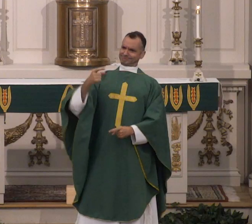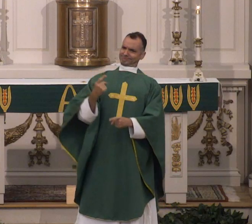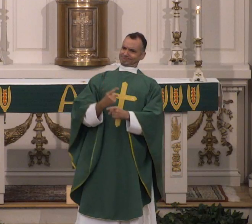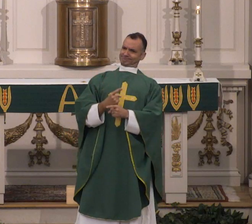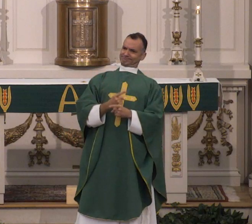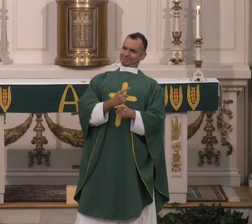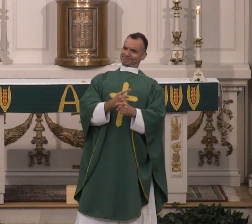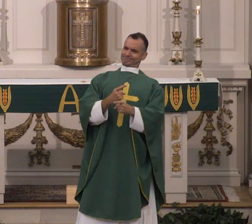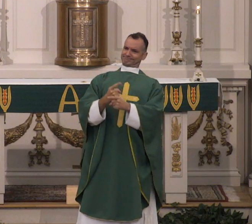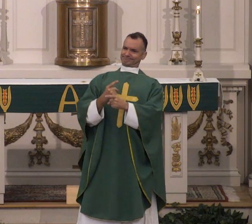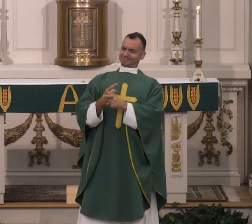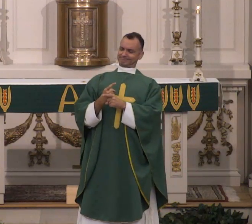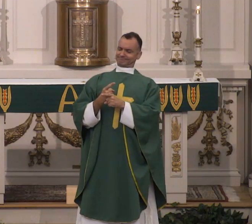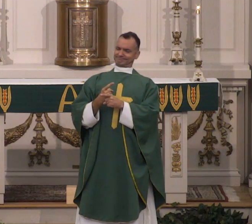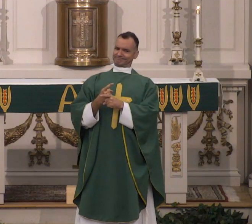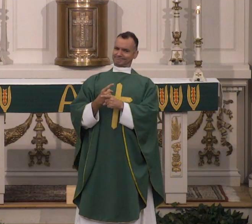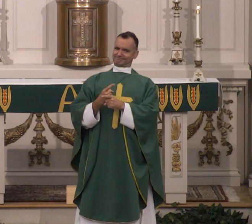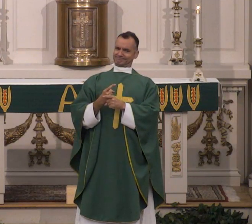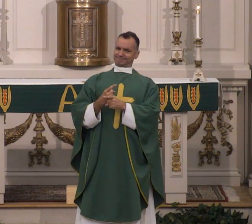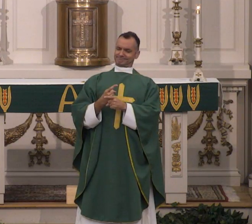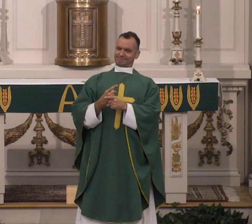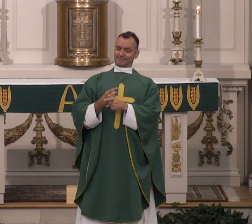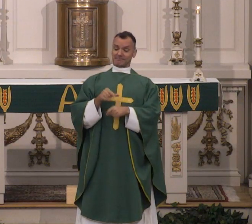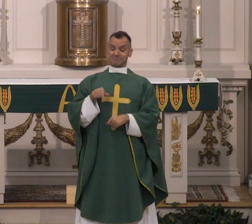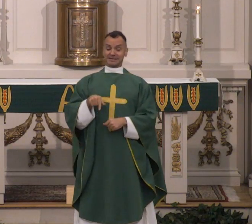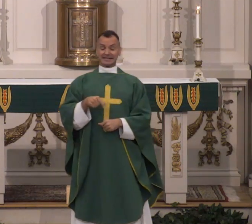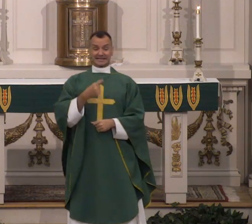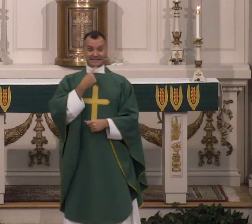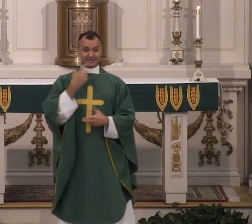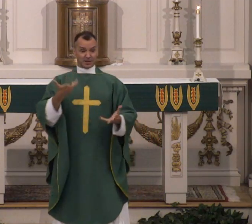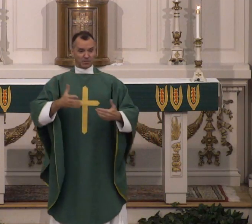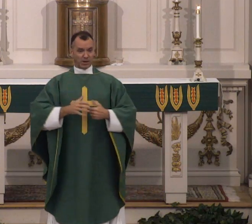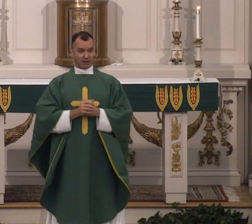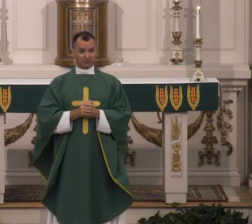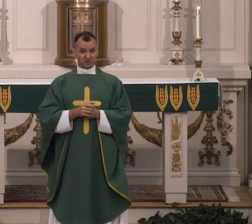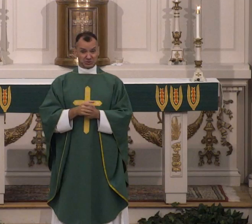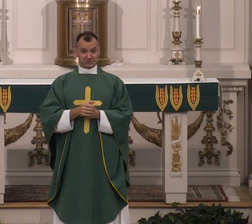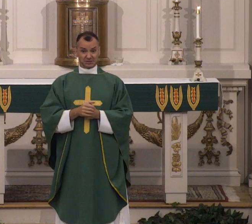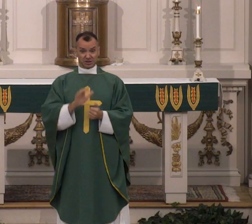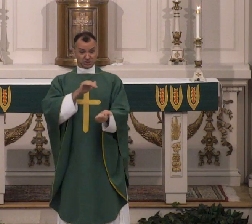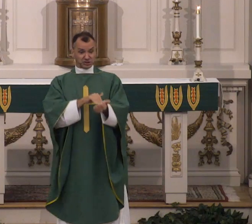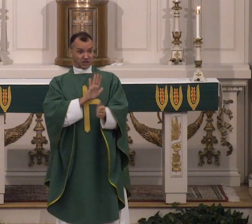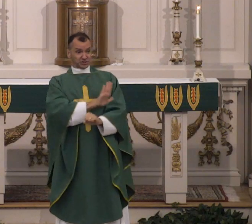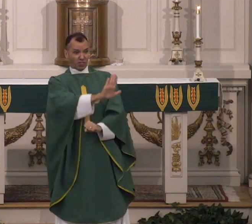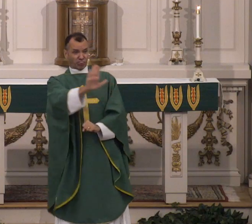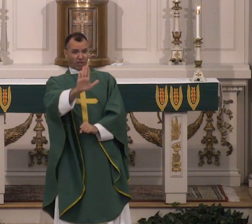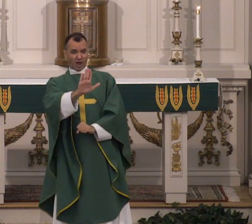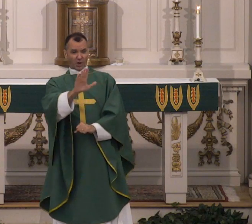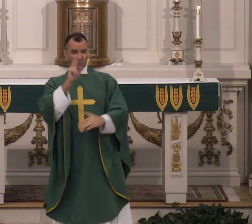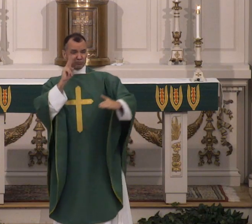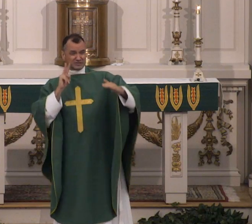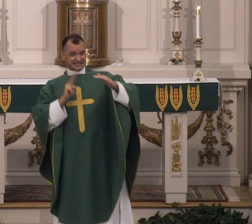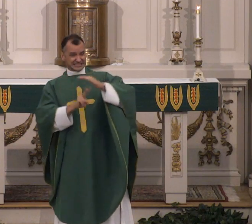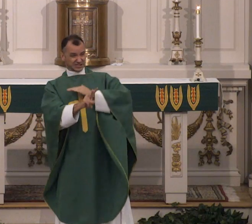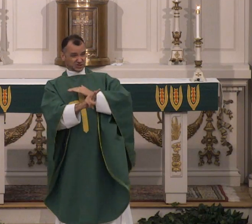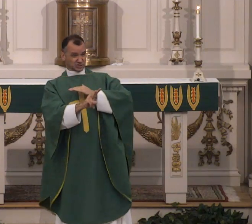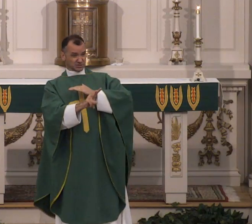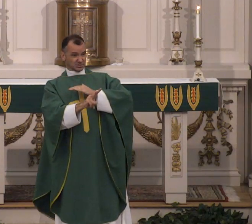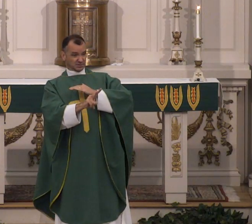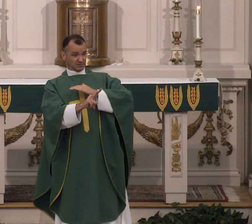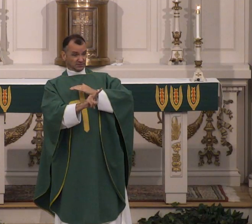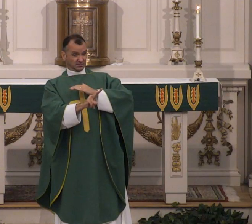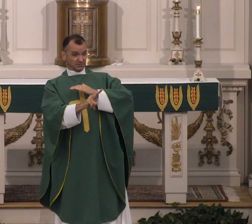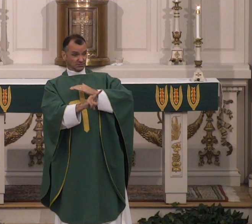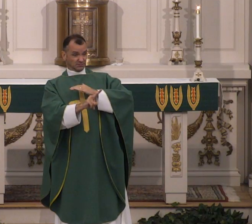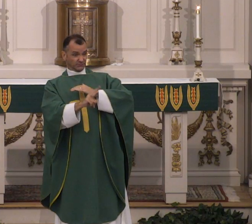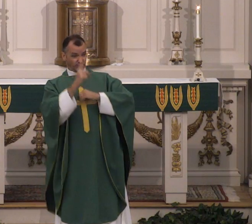Sometimes we think, you know, people like this, like the doctors might think, because they make these predictions, that they can have an ego,